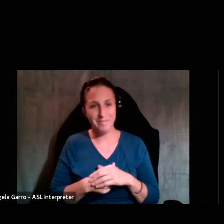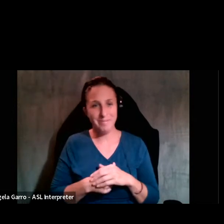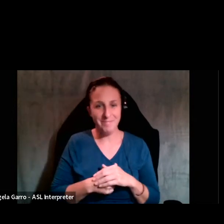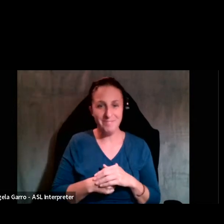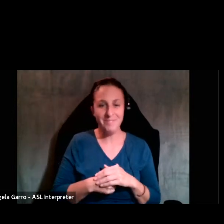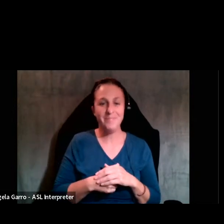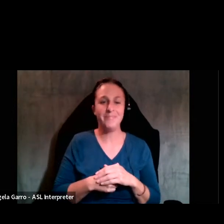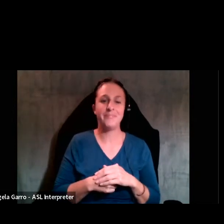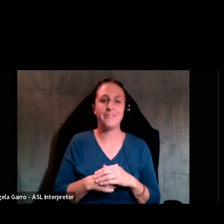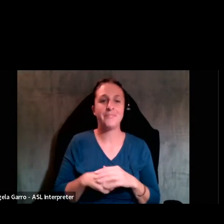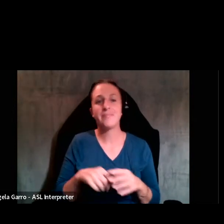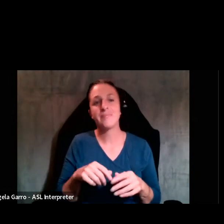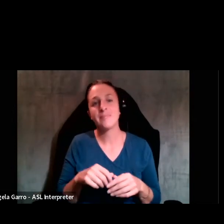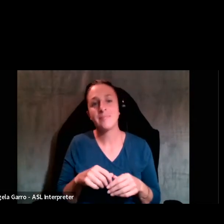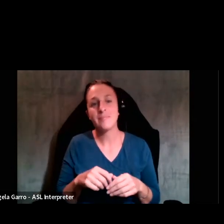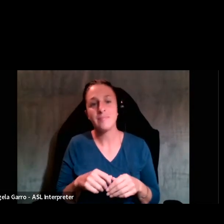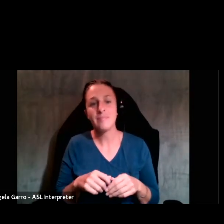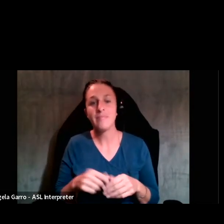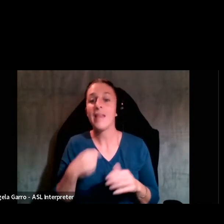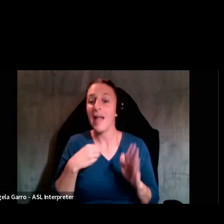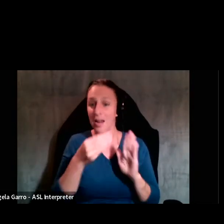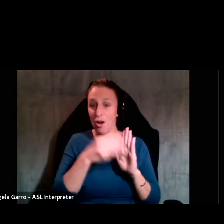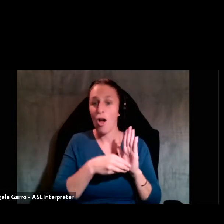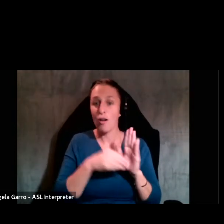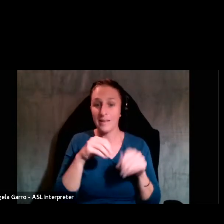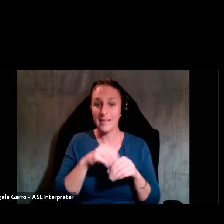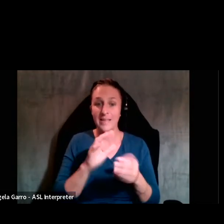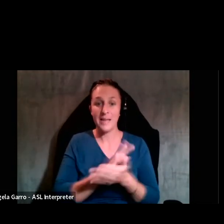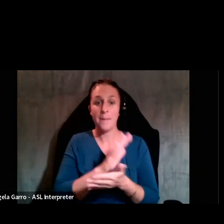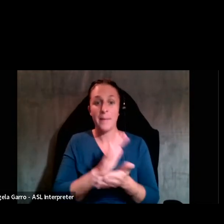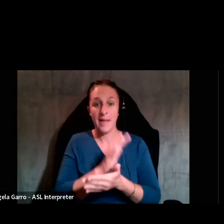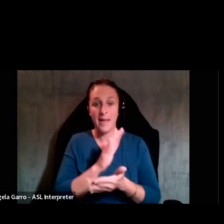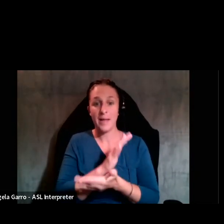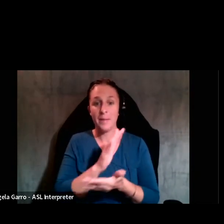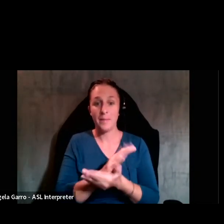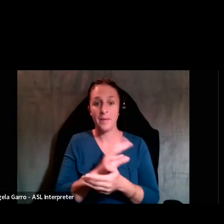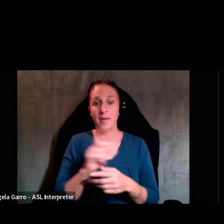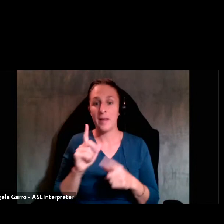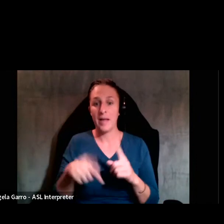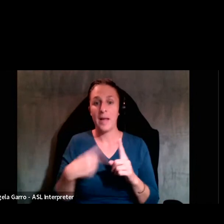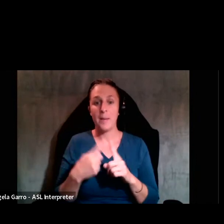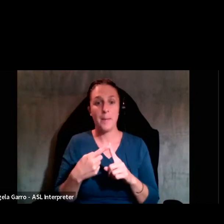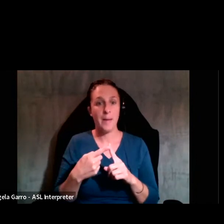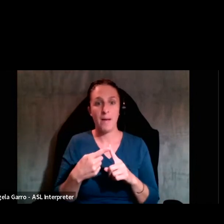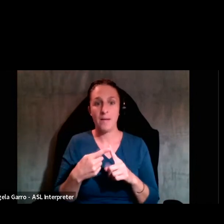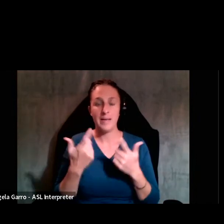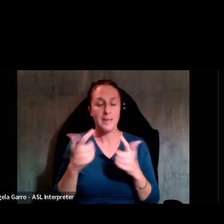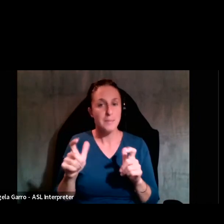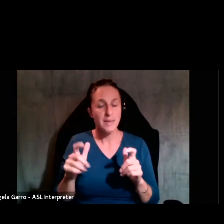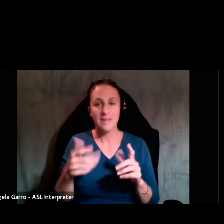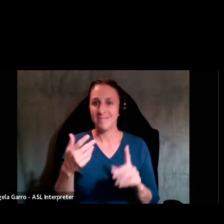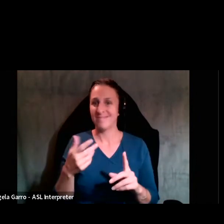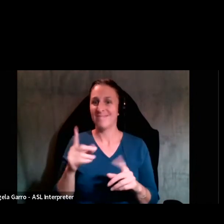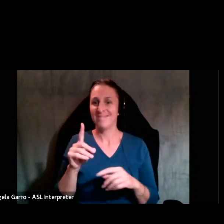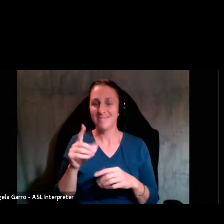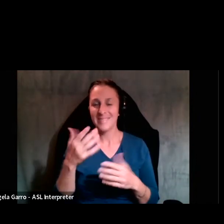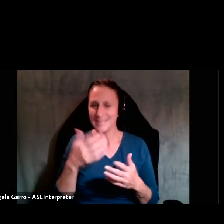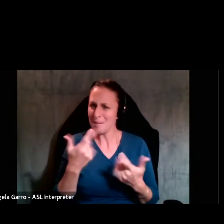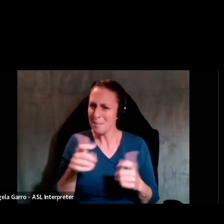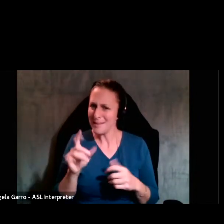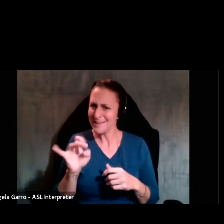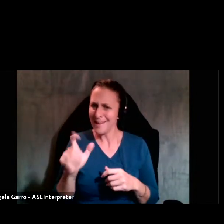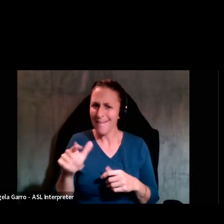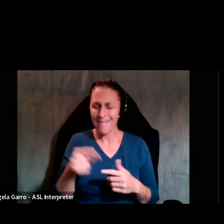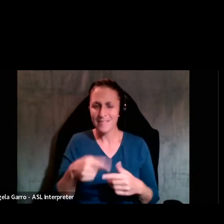And there was an article in the paper about what a big deal and how it's been accepted. And actually they had a